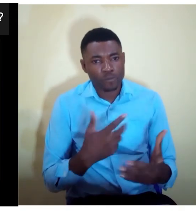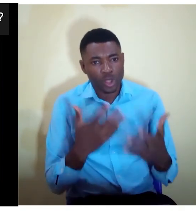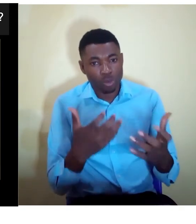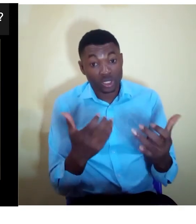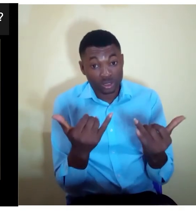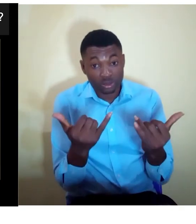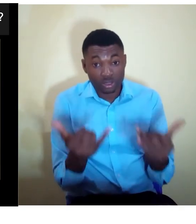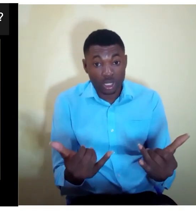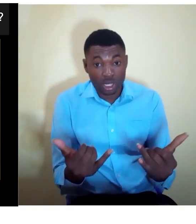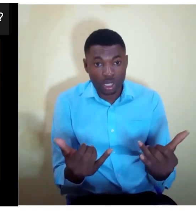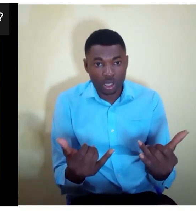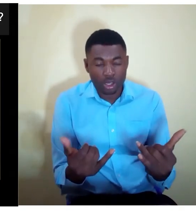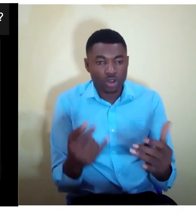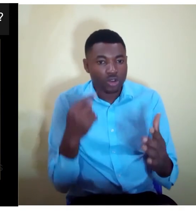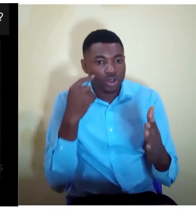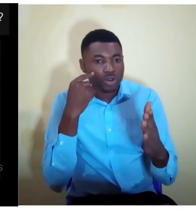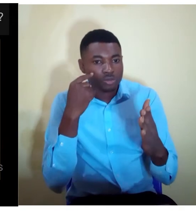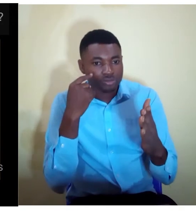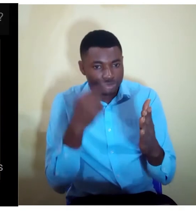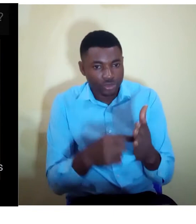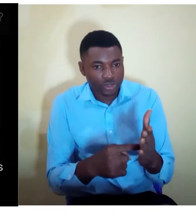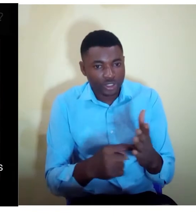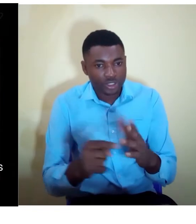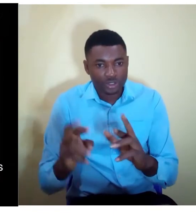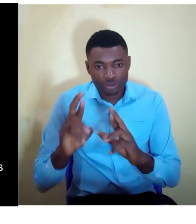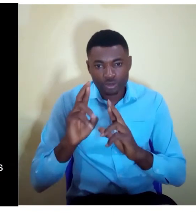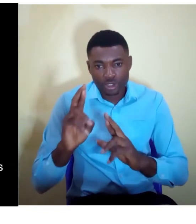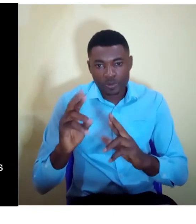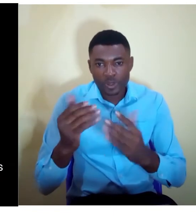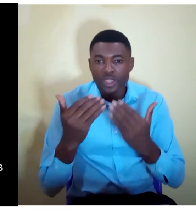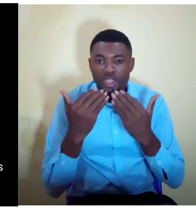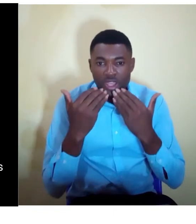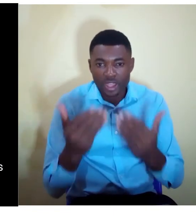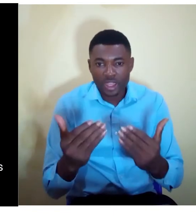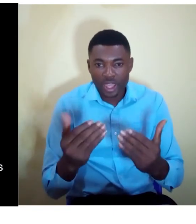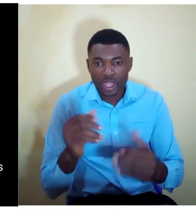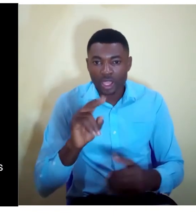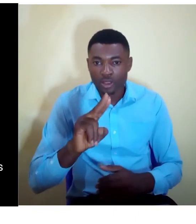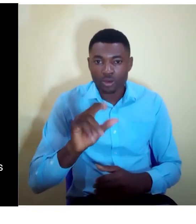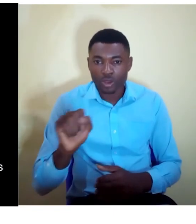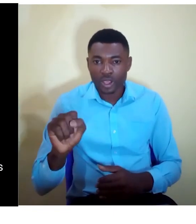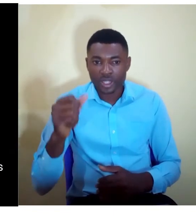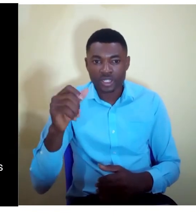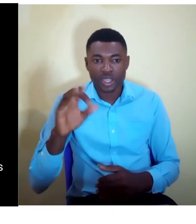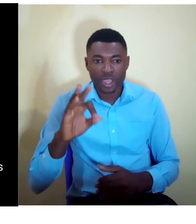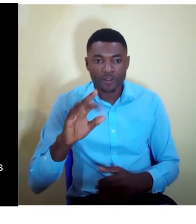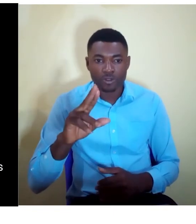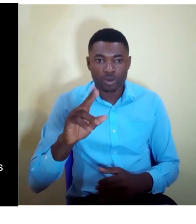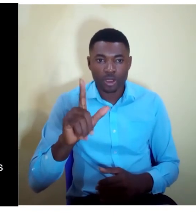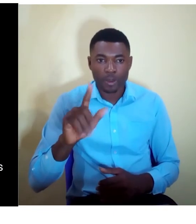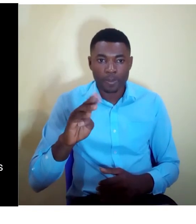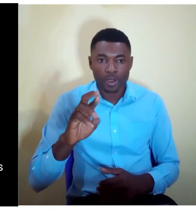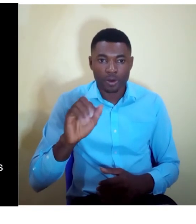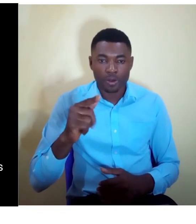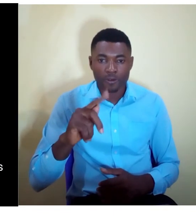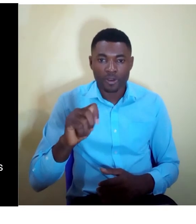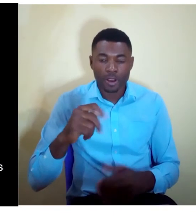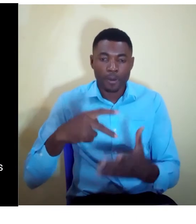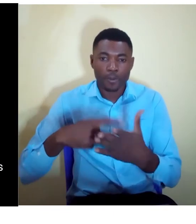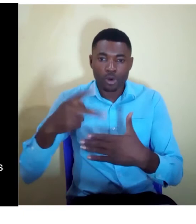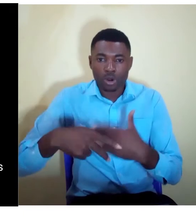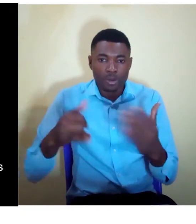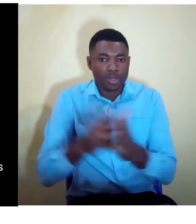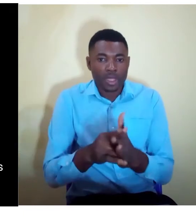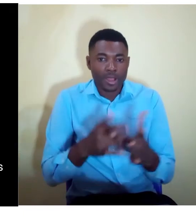I want to at this time recognize and thank the U.S. Fulbright program, which